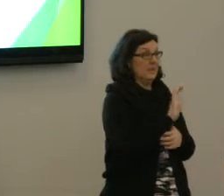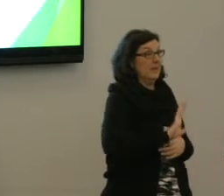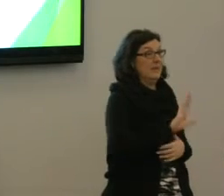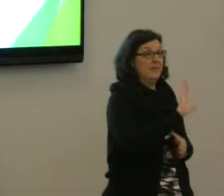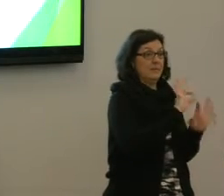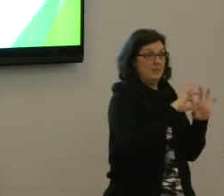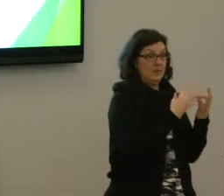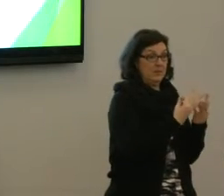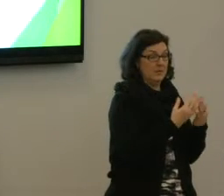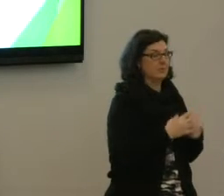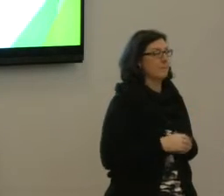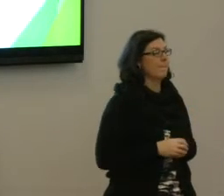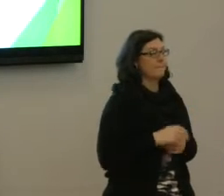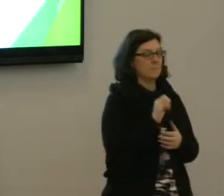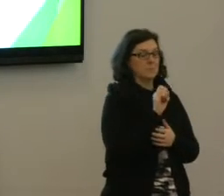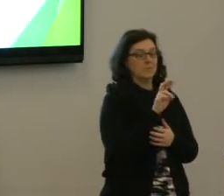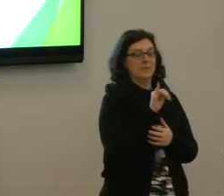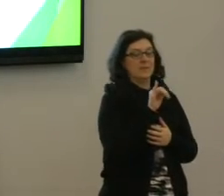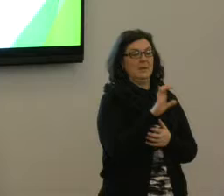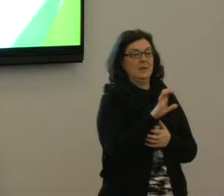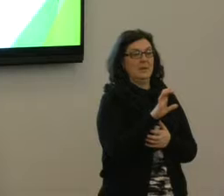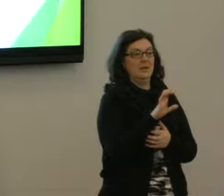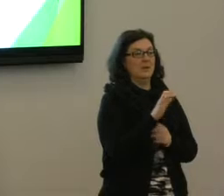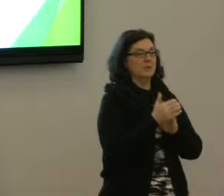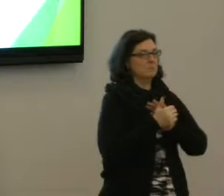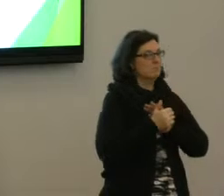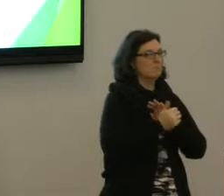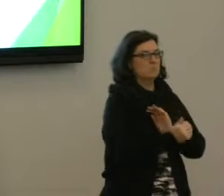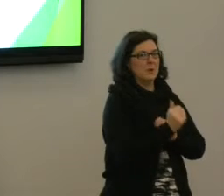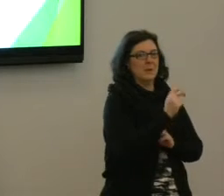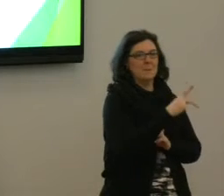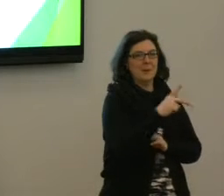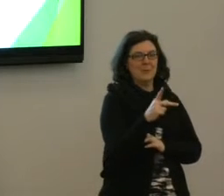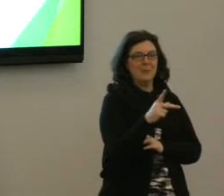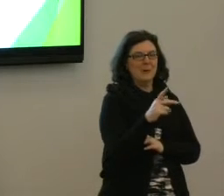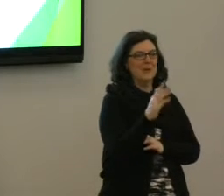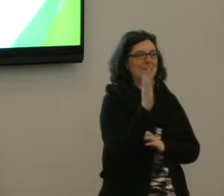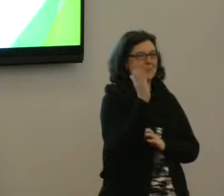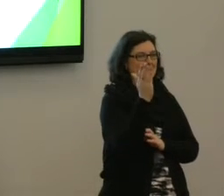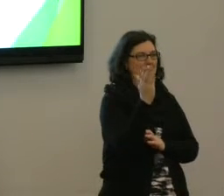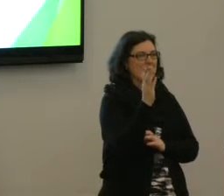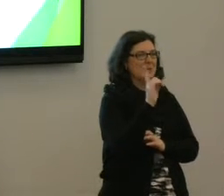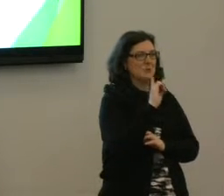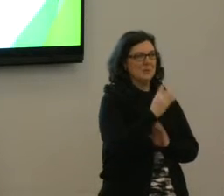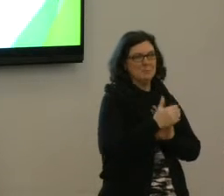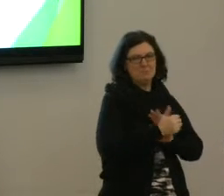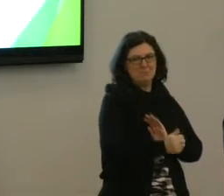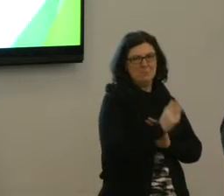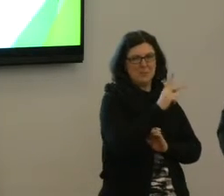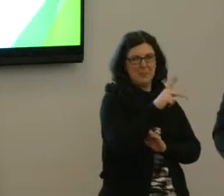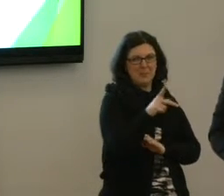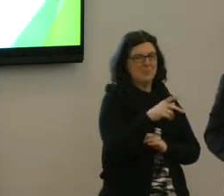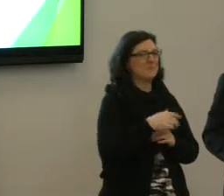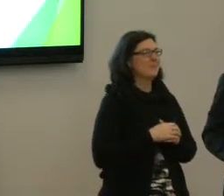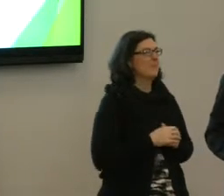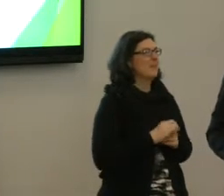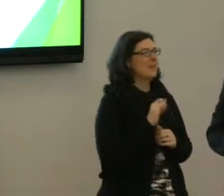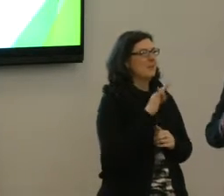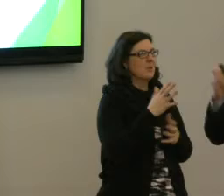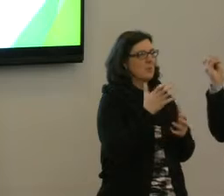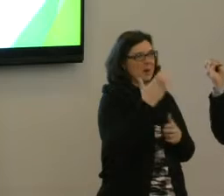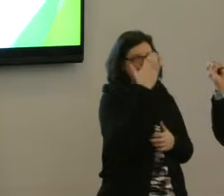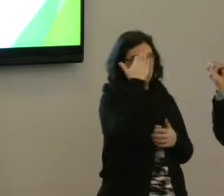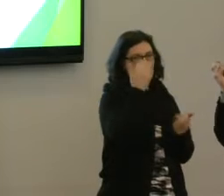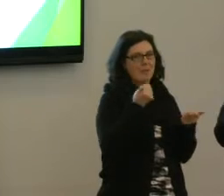families. And Eric is a master with a PowerPoint presentation. He's just a magician. So if you want to know truthfully,